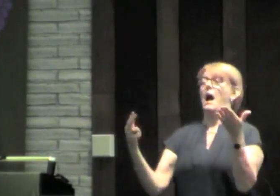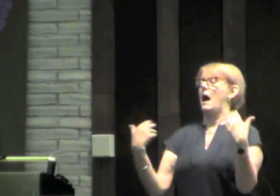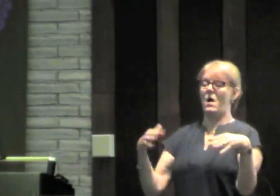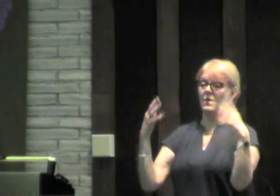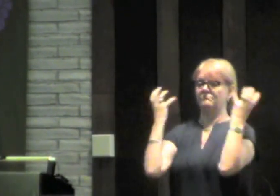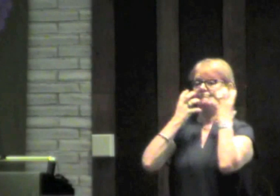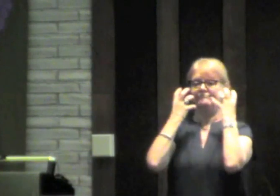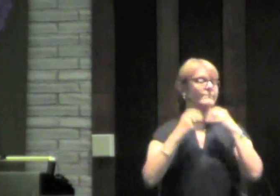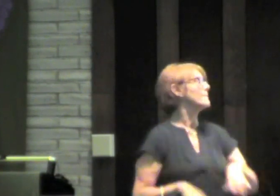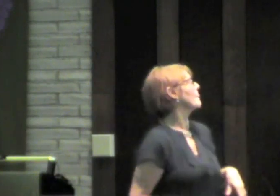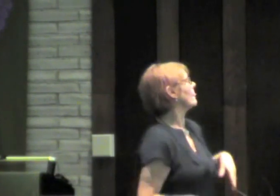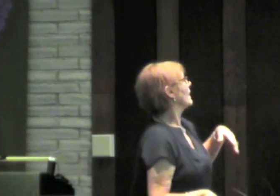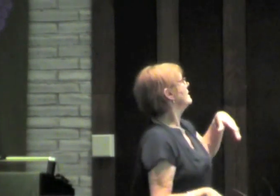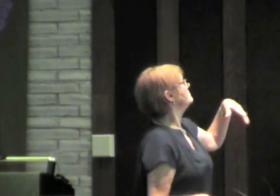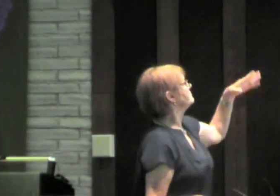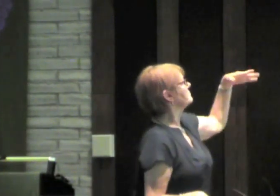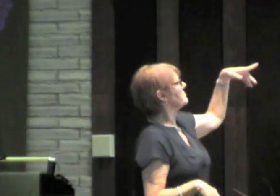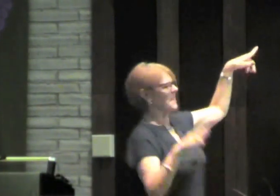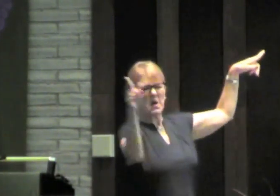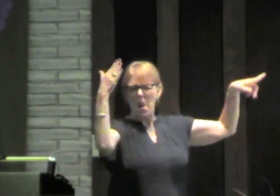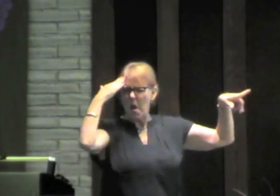had a really great time for 3 whole weeks. It was amazing.